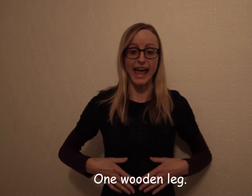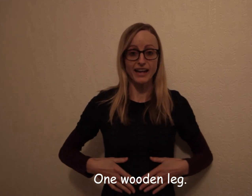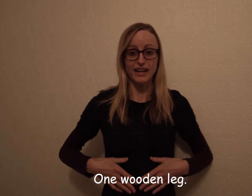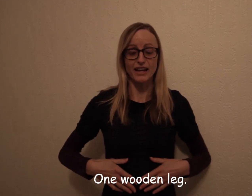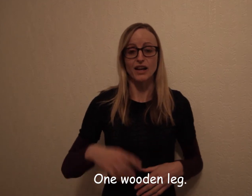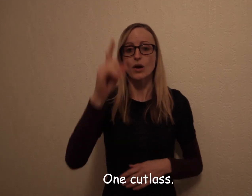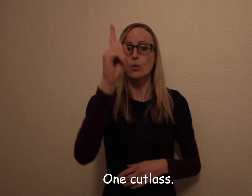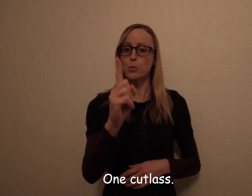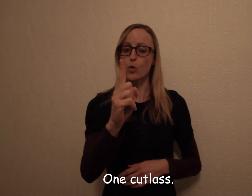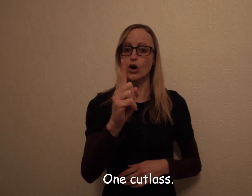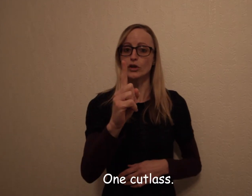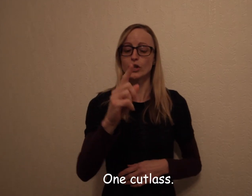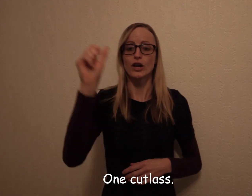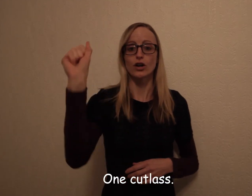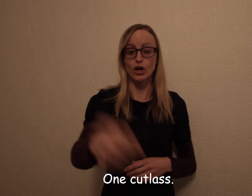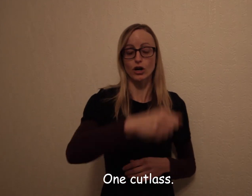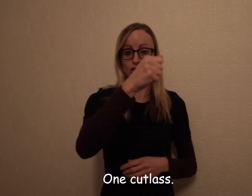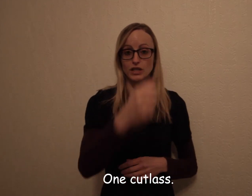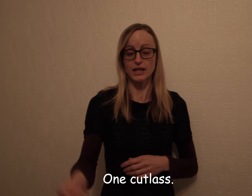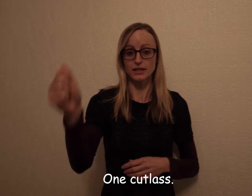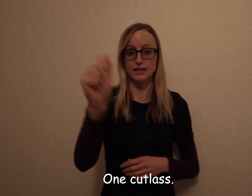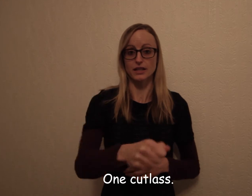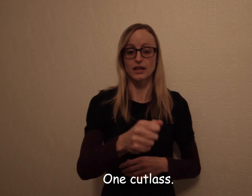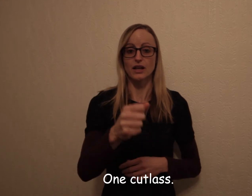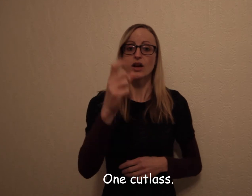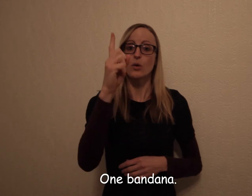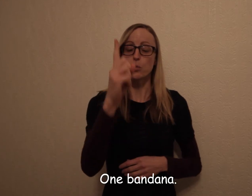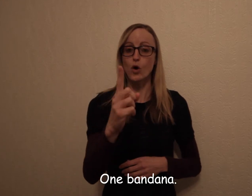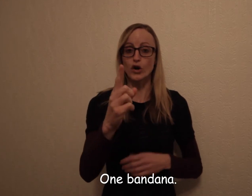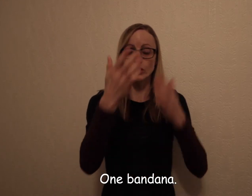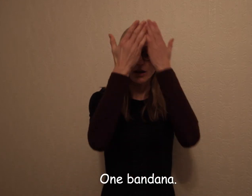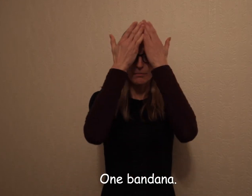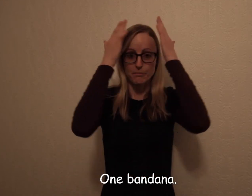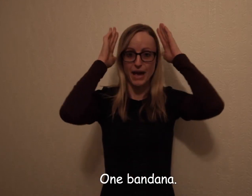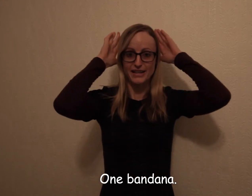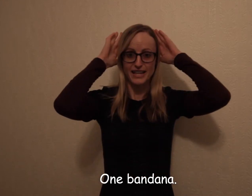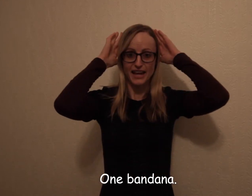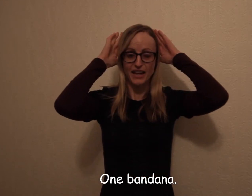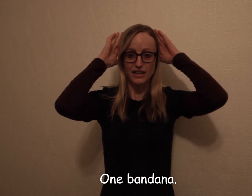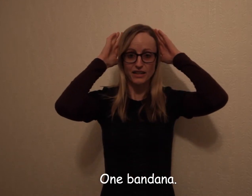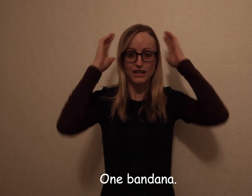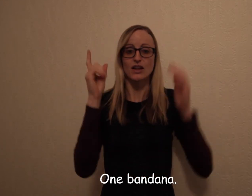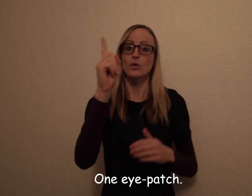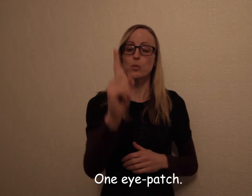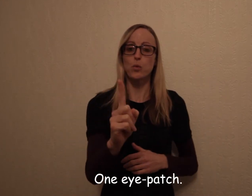leg, one cutlass, one bandana,